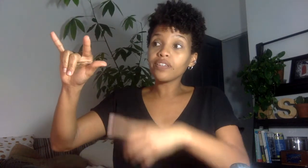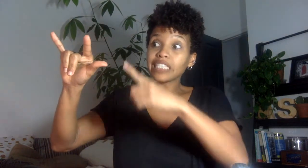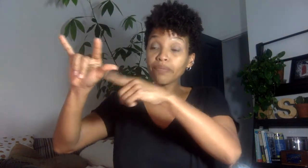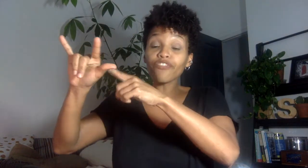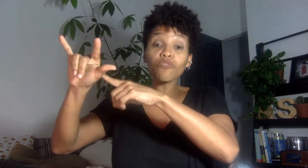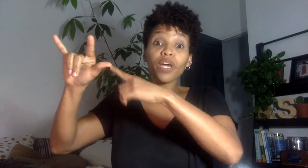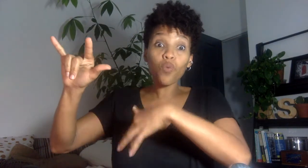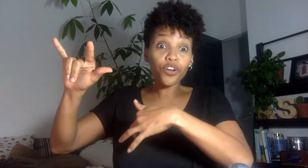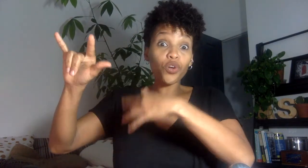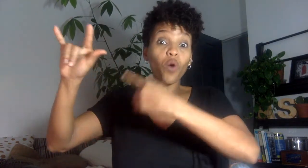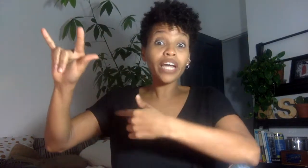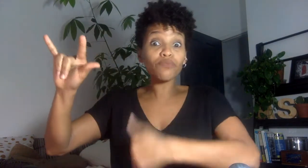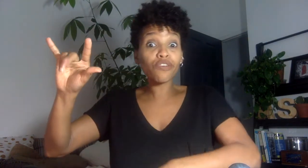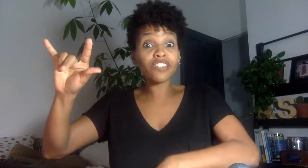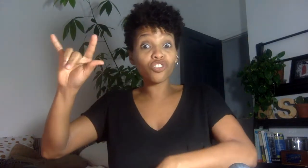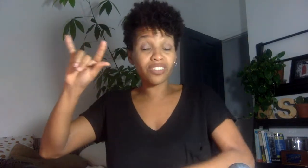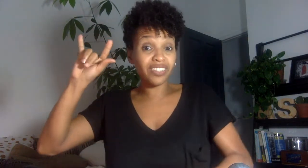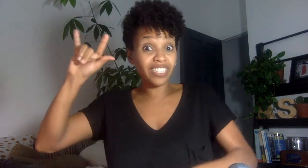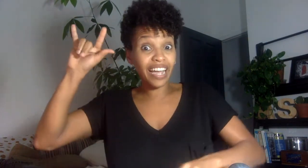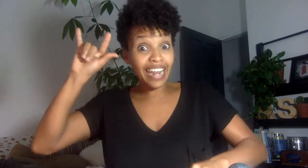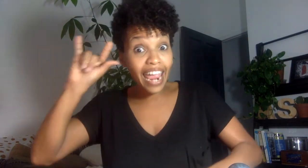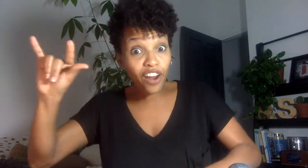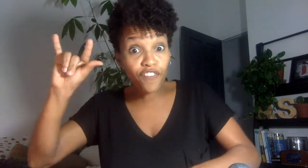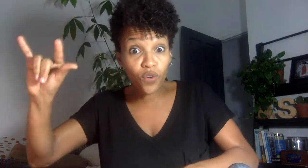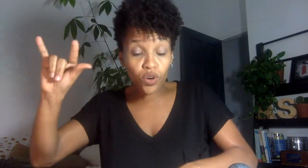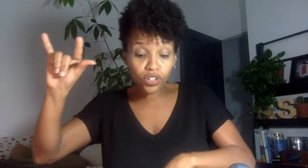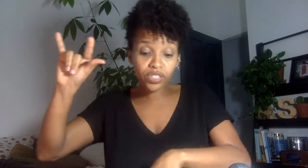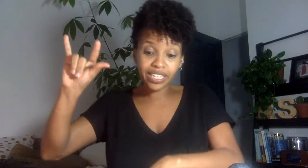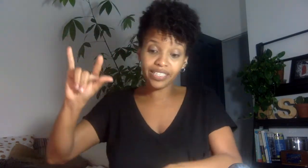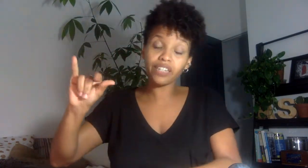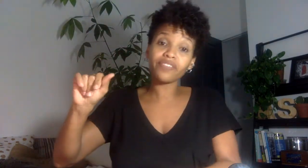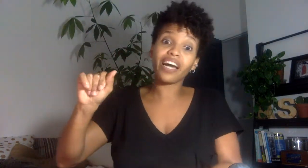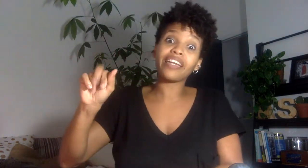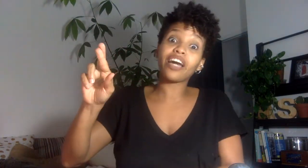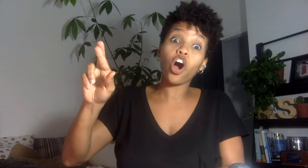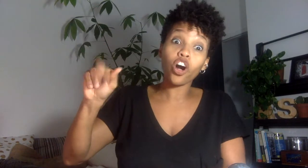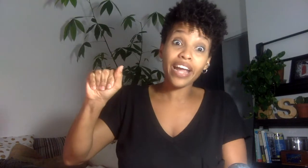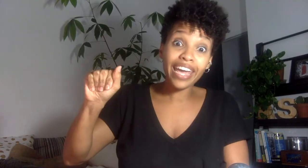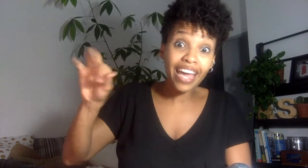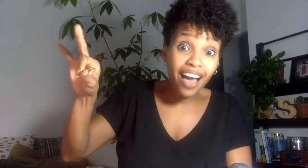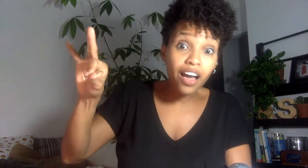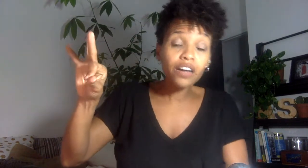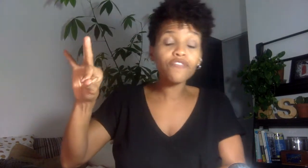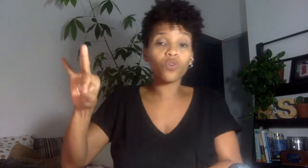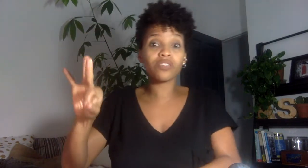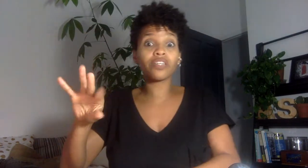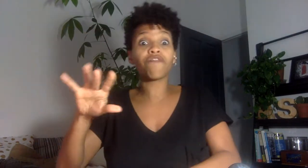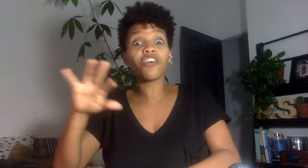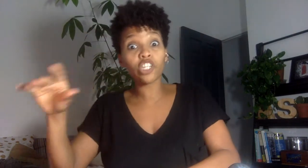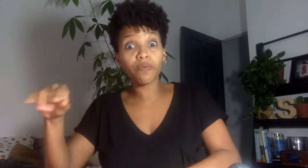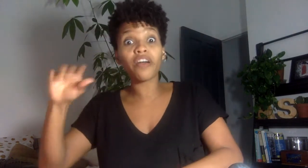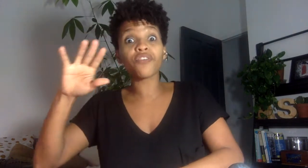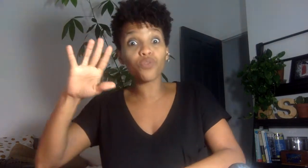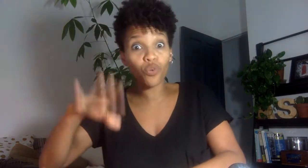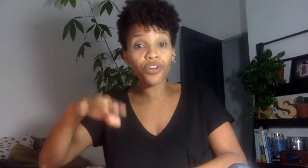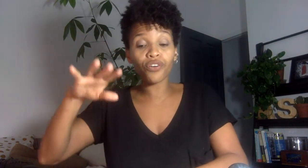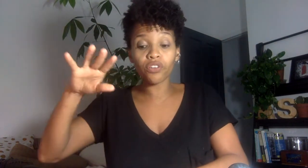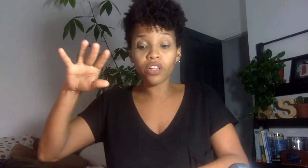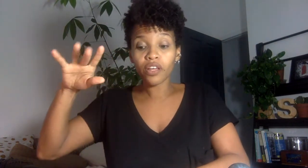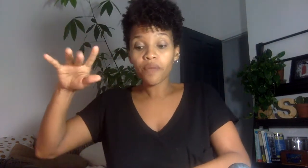some of you may wonder why I'm choosing just to sign Air Force instead of signing RAF, or instead of fingerspelling the Royal